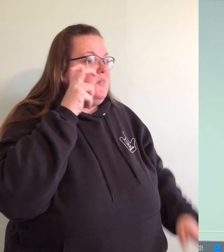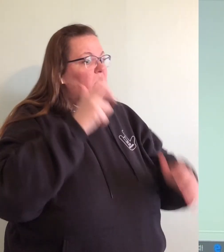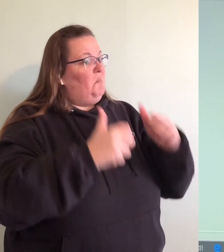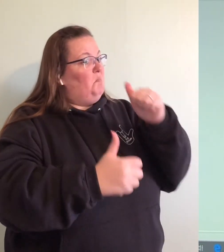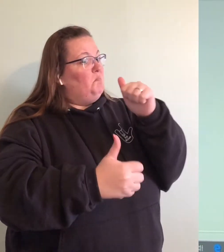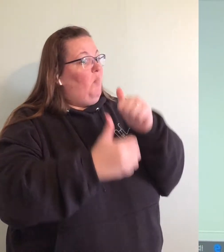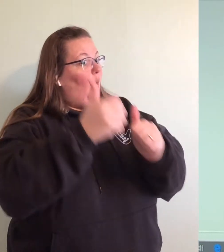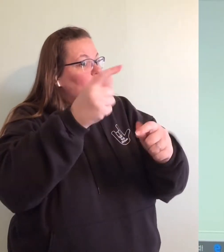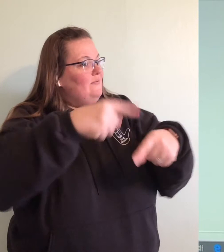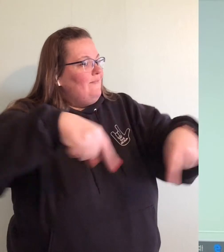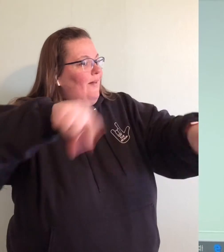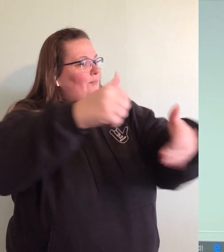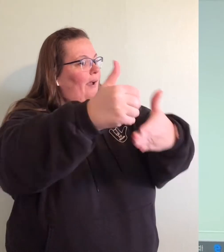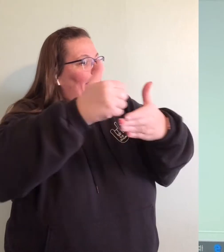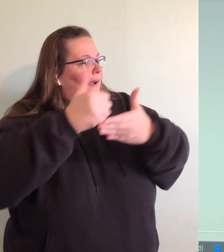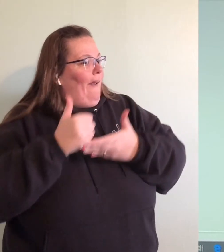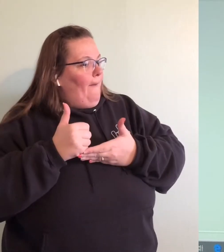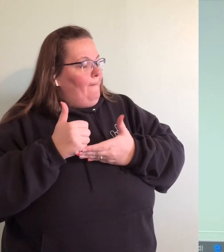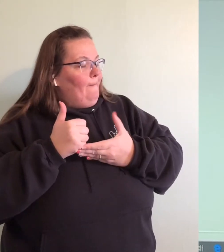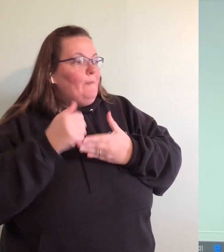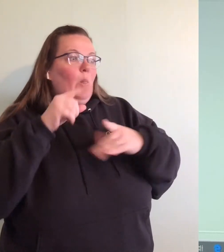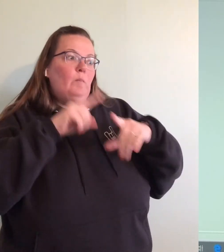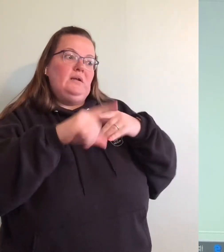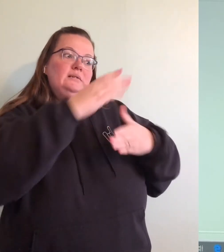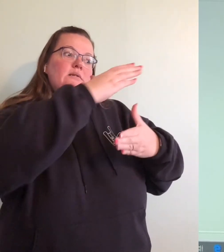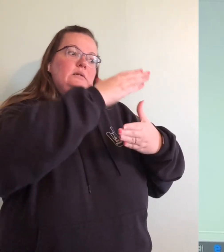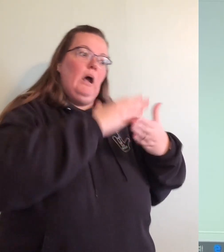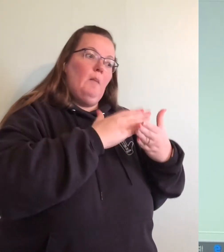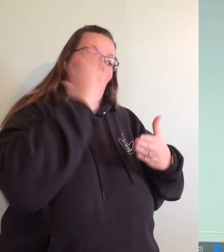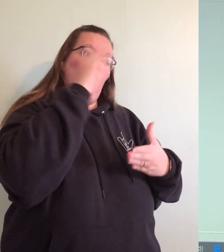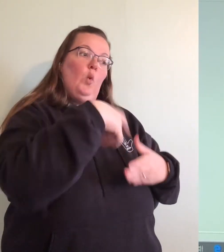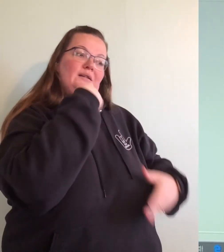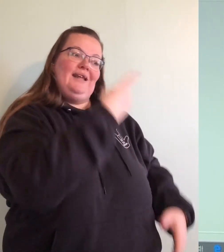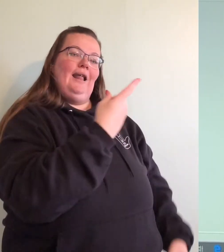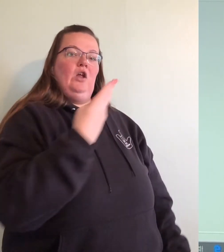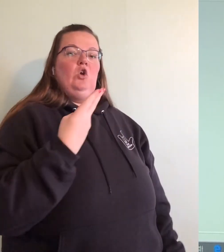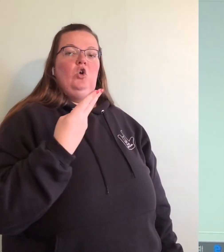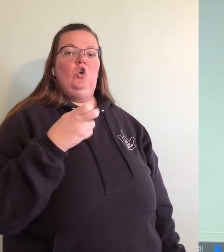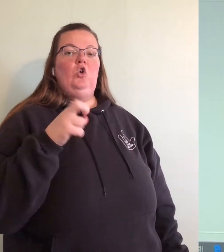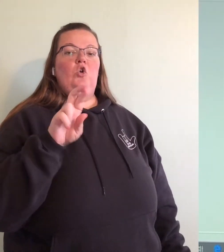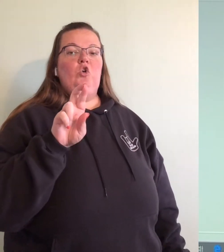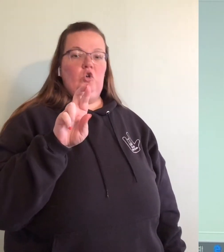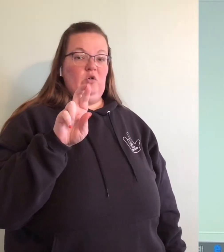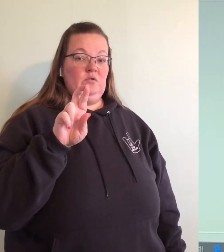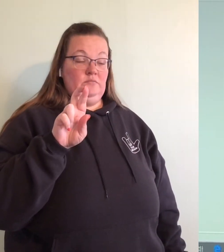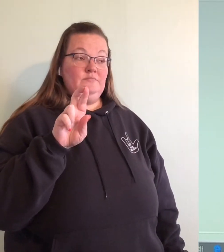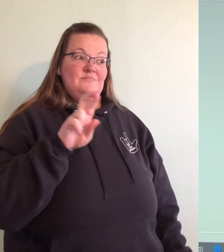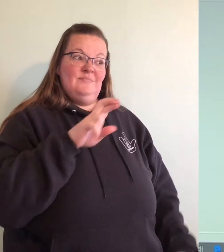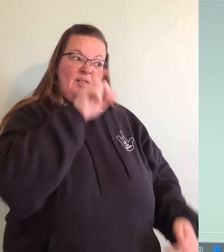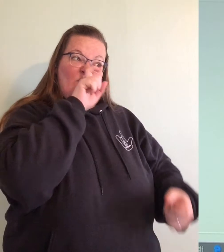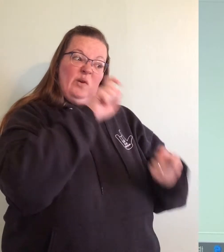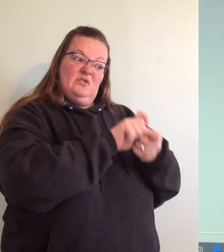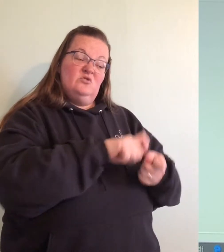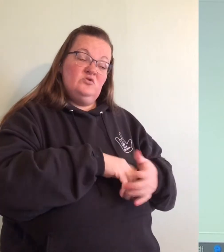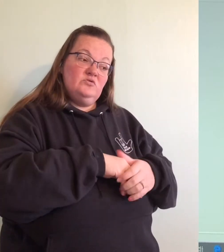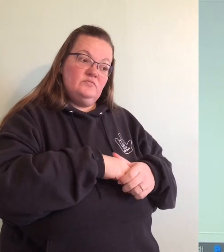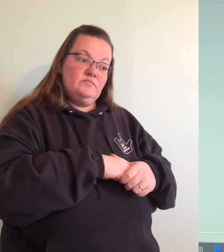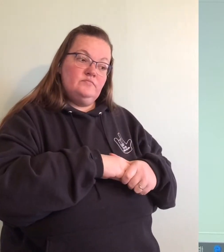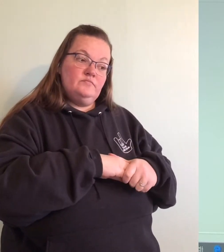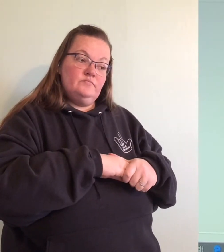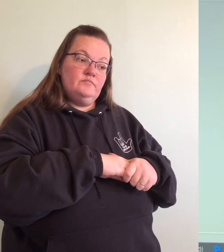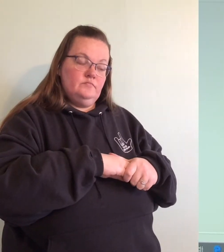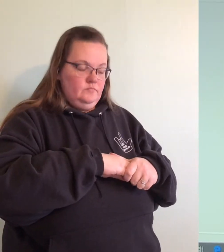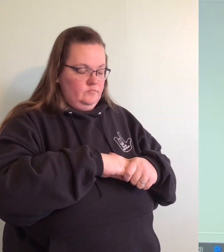them are on our side, but there are trees that will betray us to her. You know who I mean." And it nodded its head